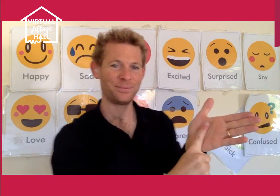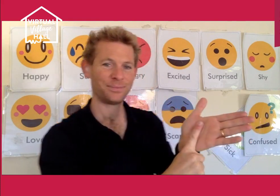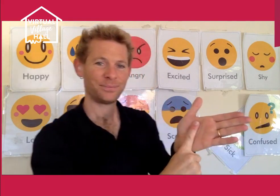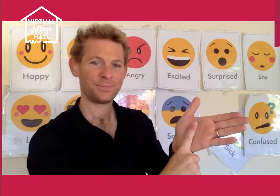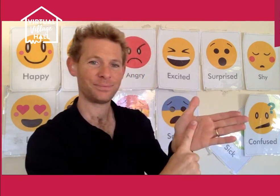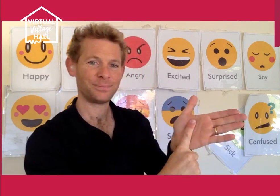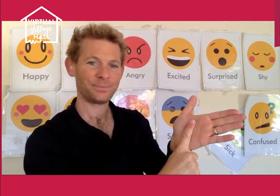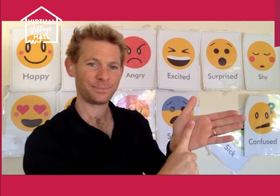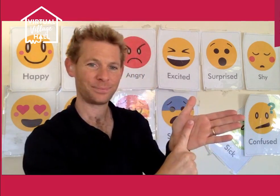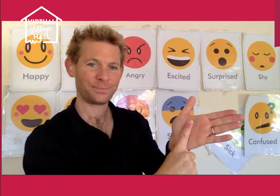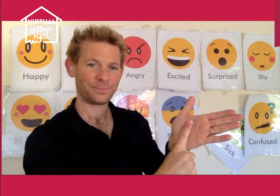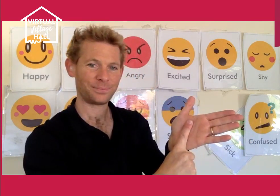L,